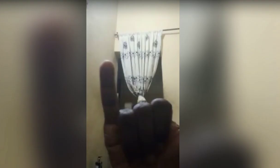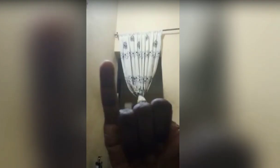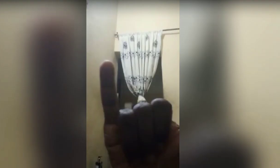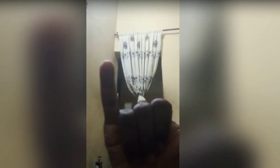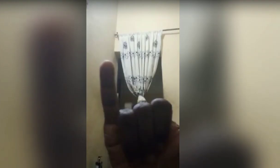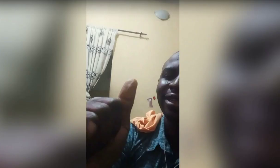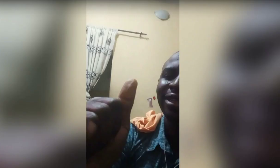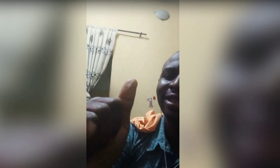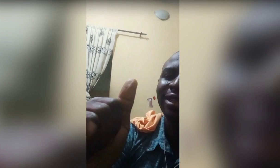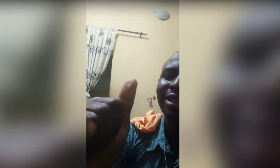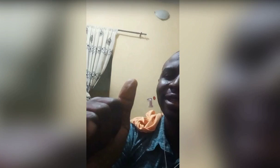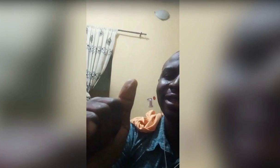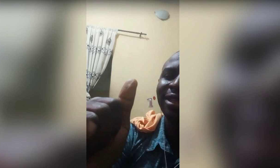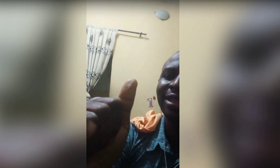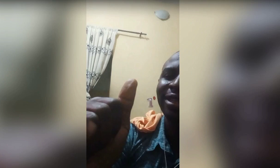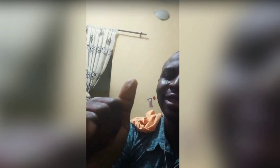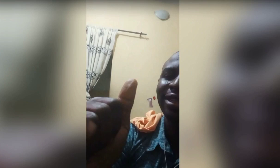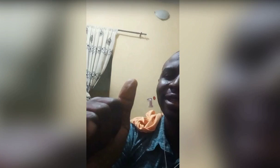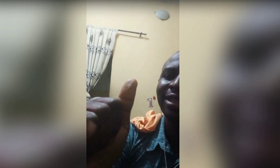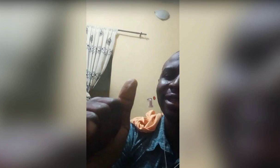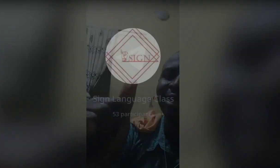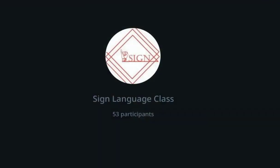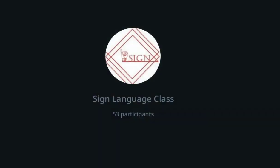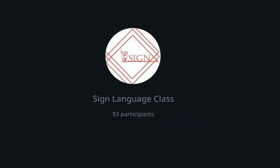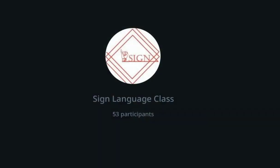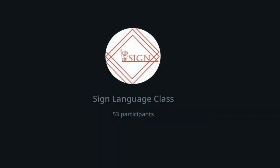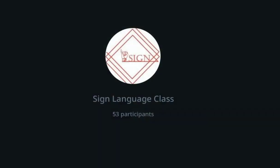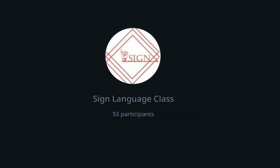Letter Y is like an aeroplane trying to take off.